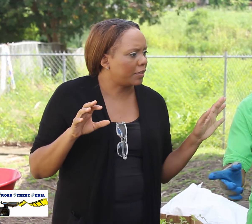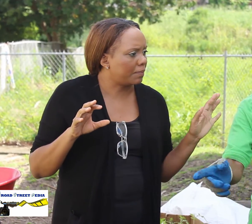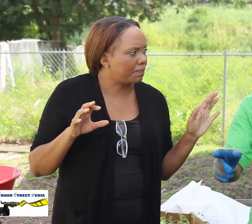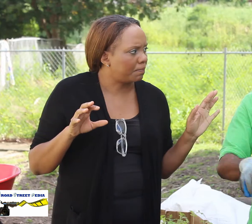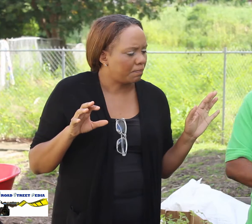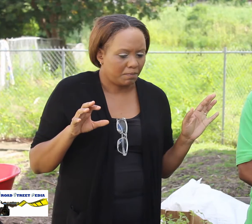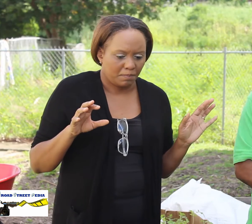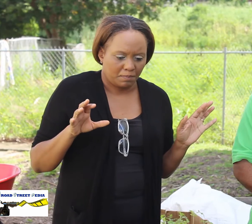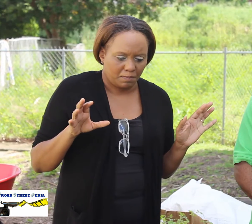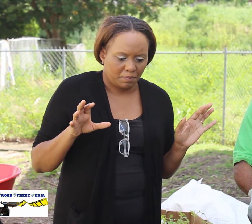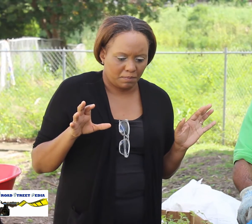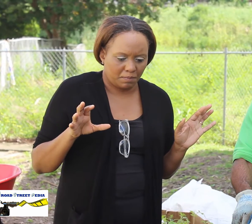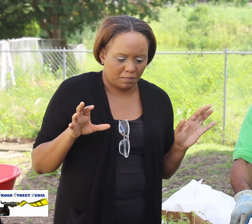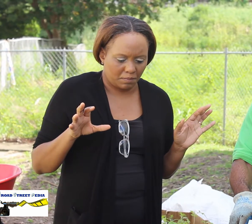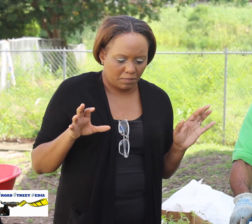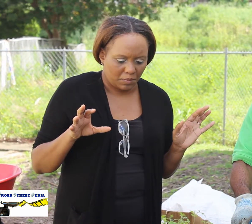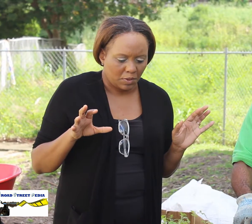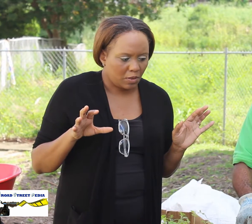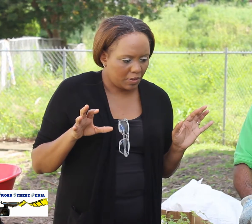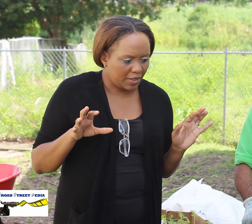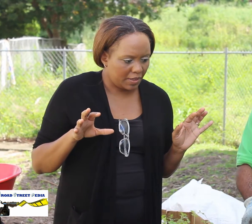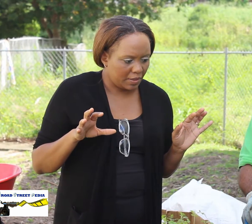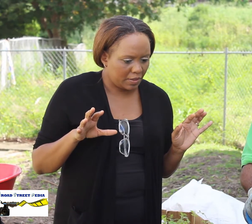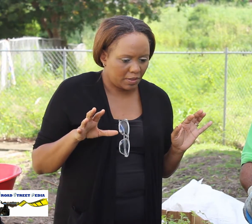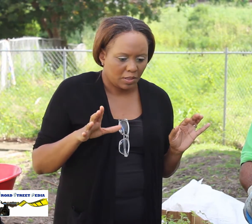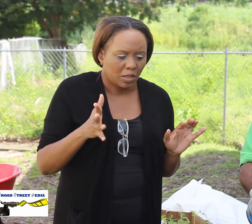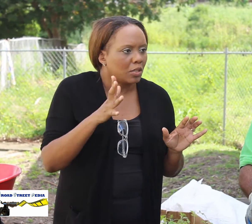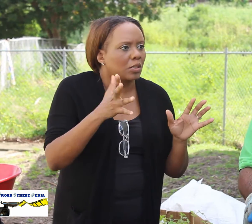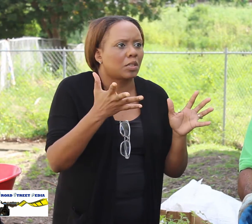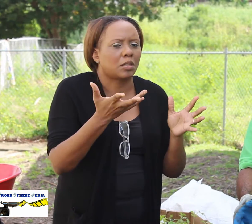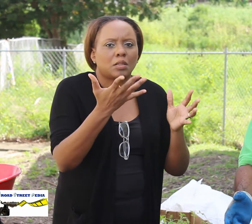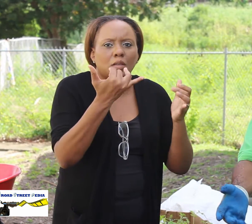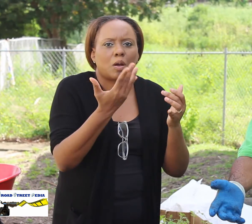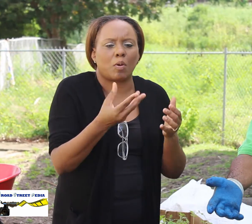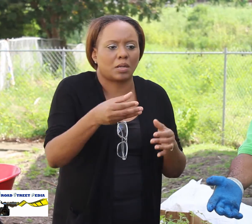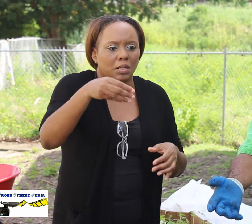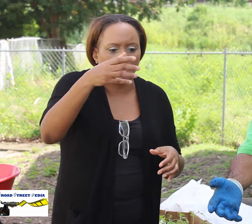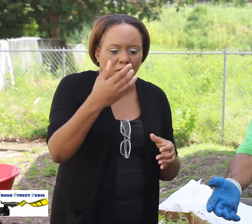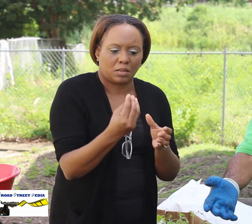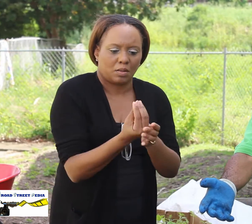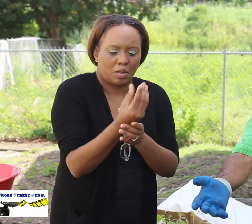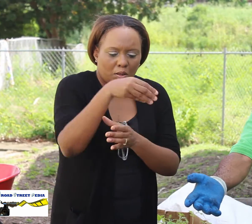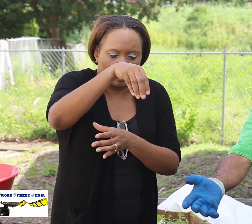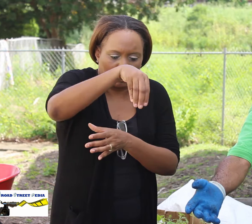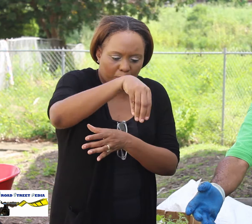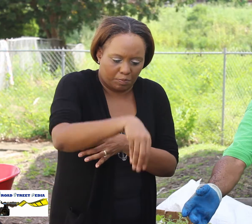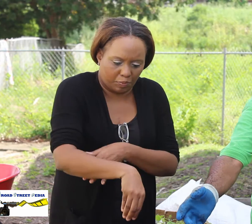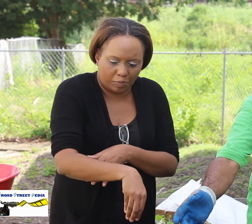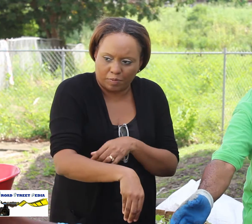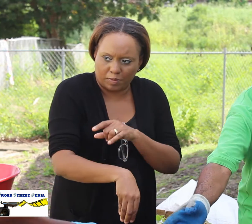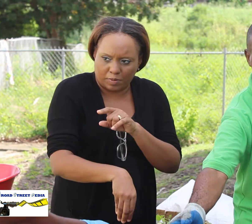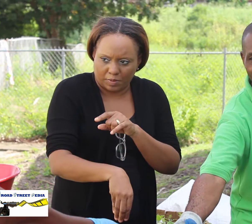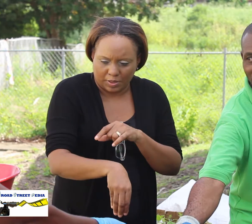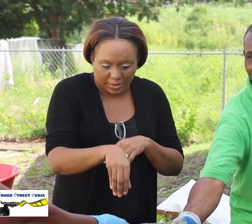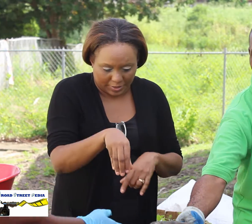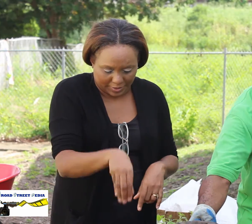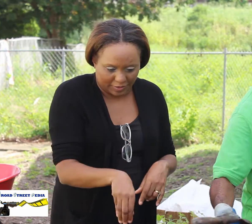You're gonna. Transplant seed. Which one you want? This one? Okay. Anything in there? Give me a scoop, bro. Thanks